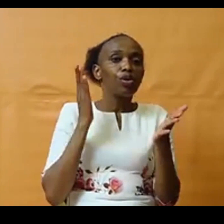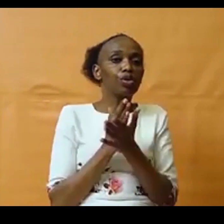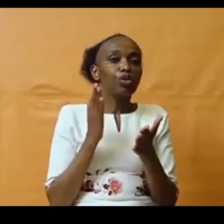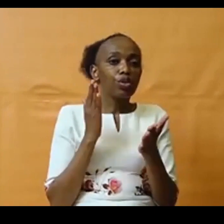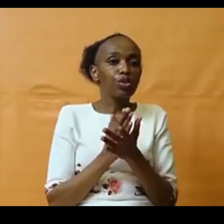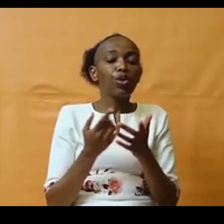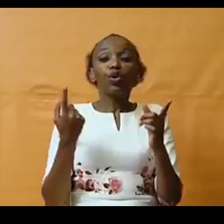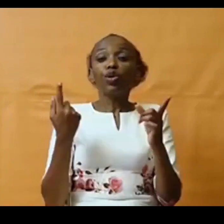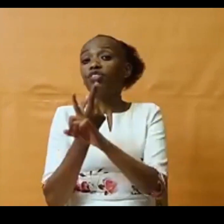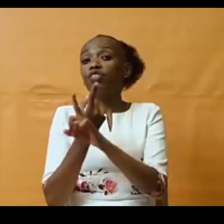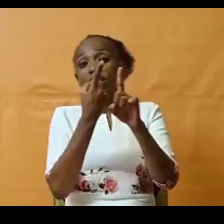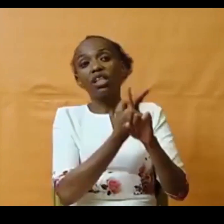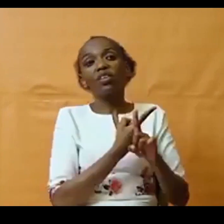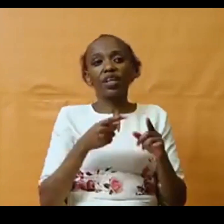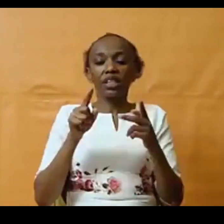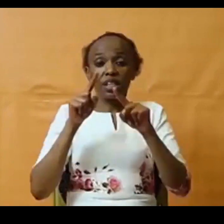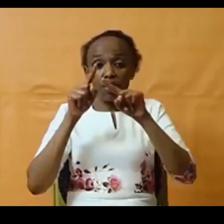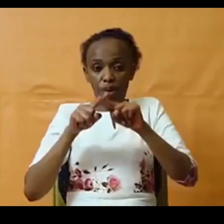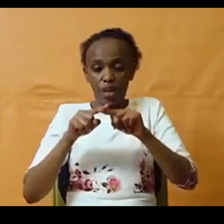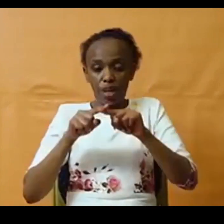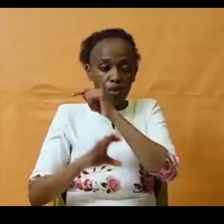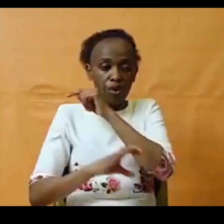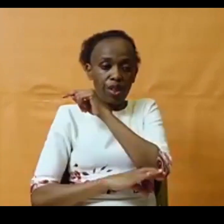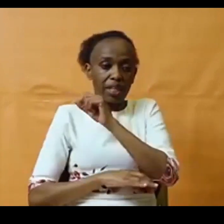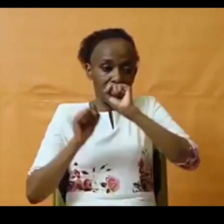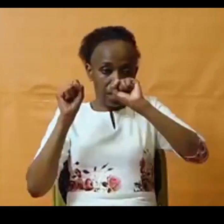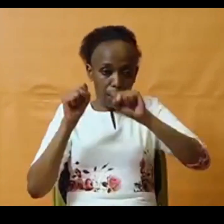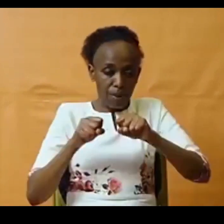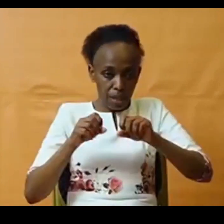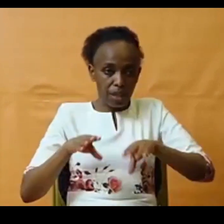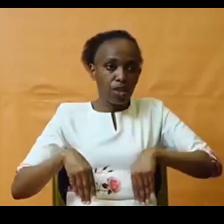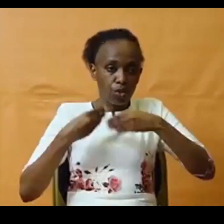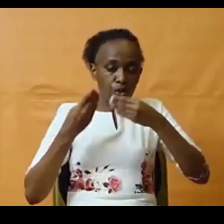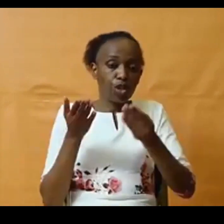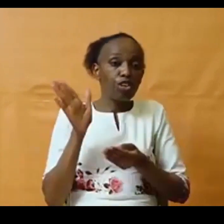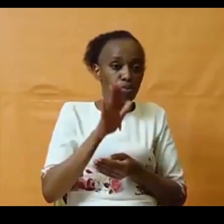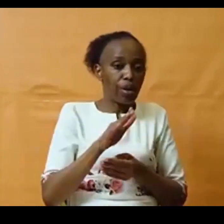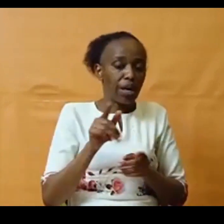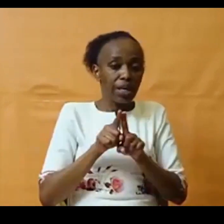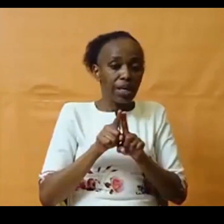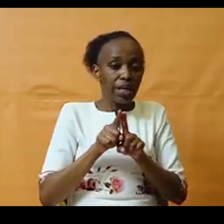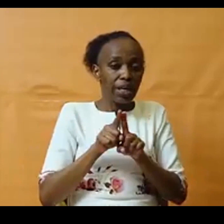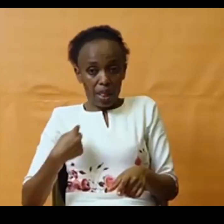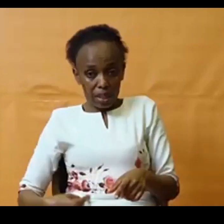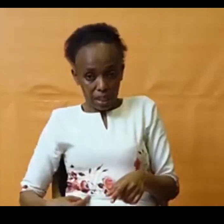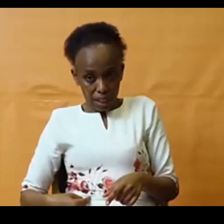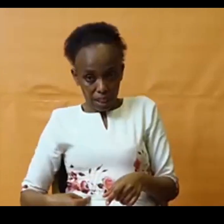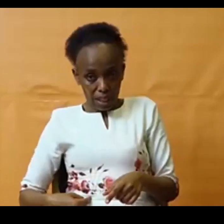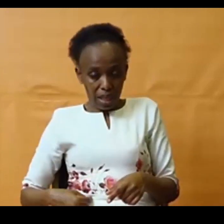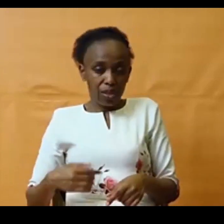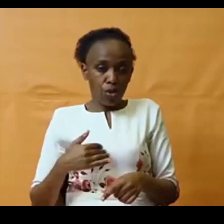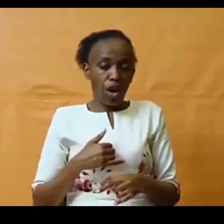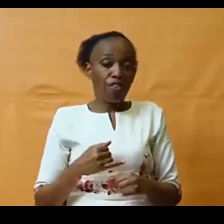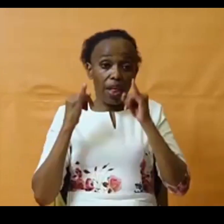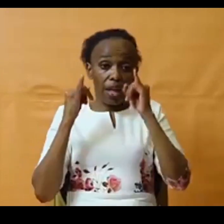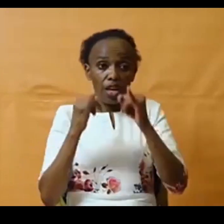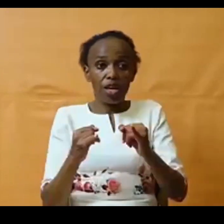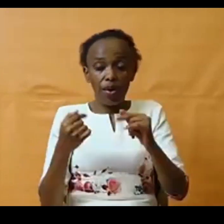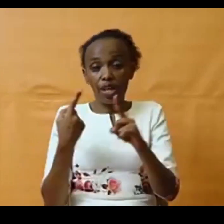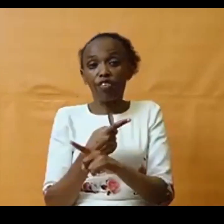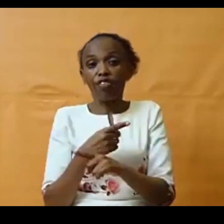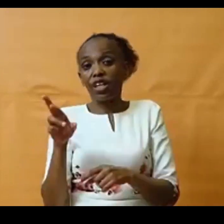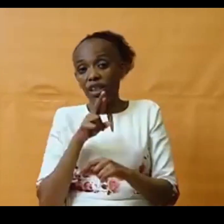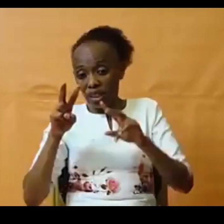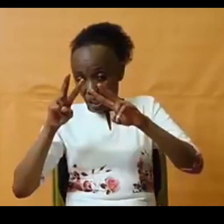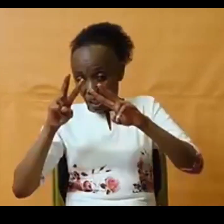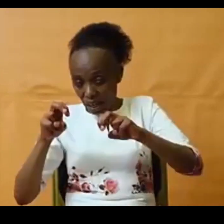differs depending on the country's ability to borrow and China's openness as well to new models and different risk analysis